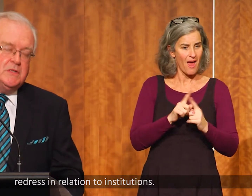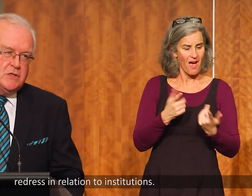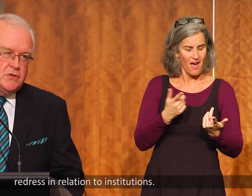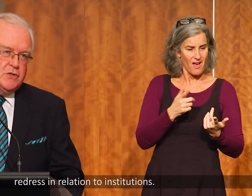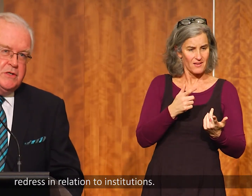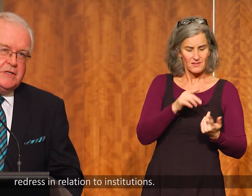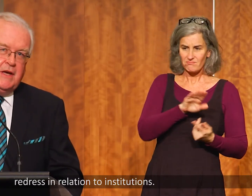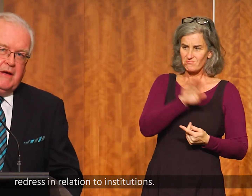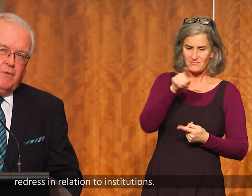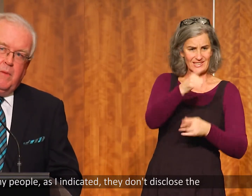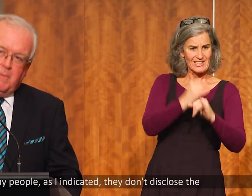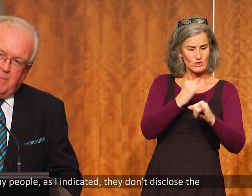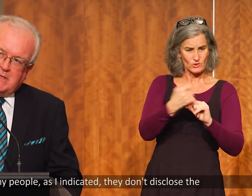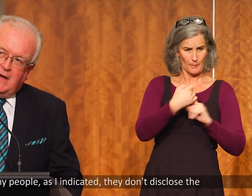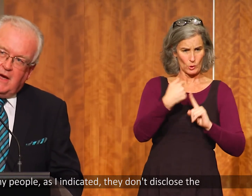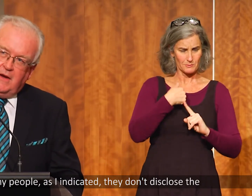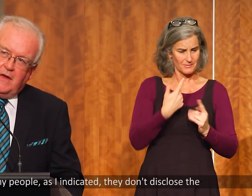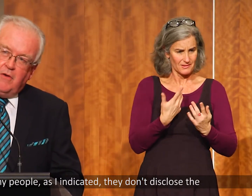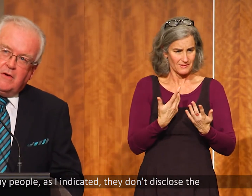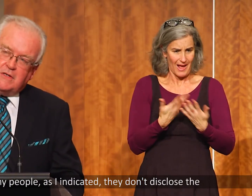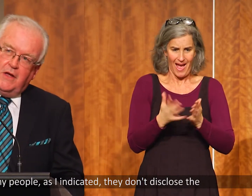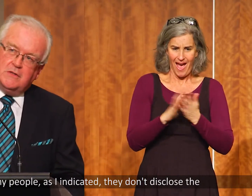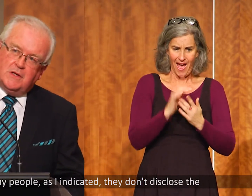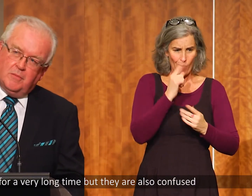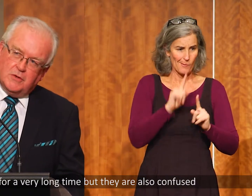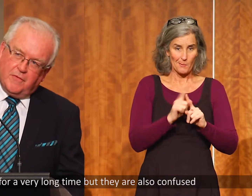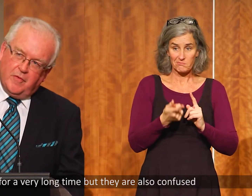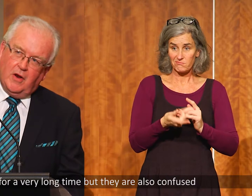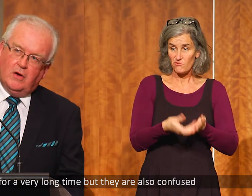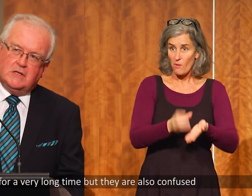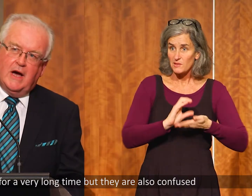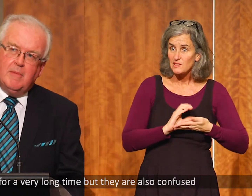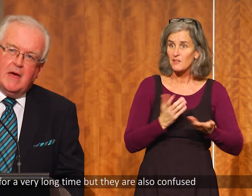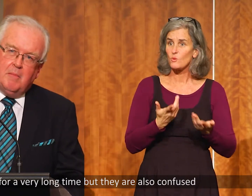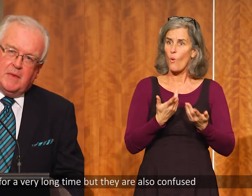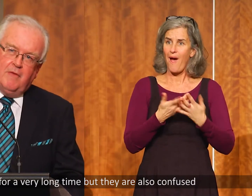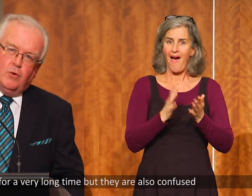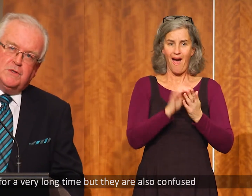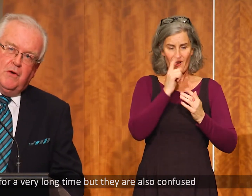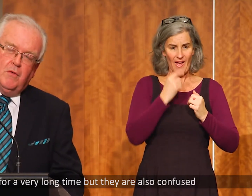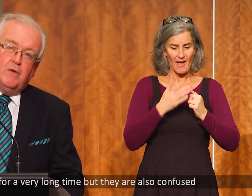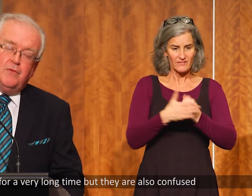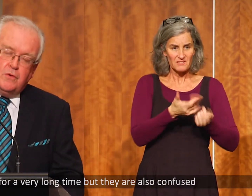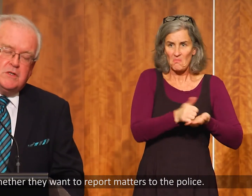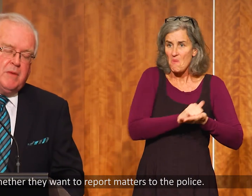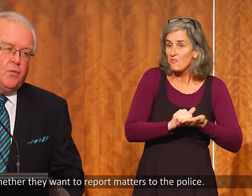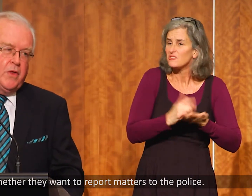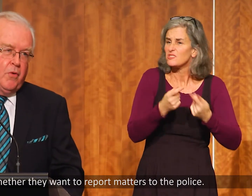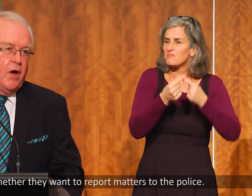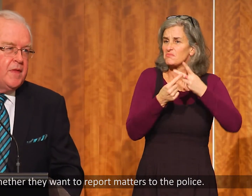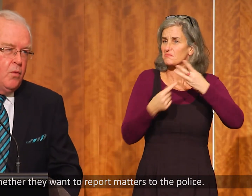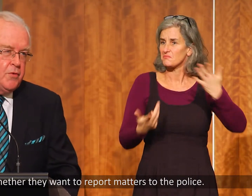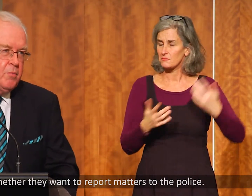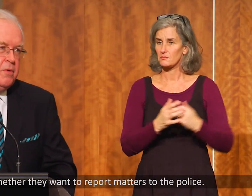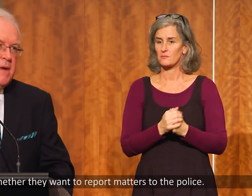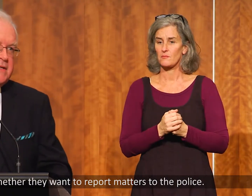relation to institutions. For many people, as I indicated, they don't disclose the abuse for a very long time, but they've also confused about whether or